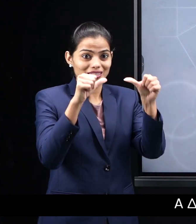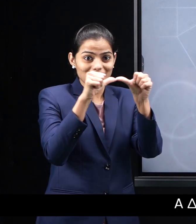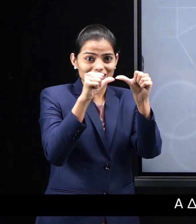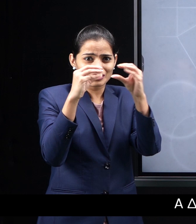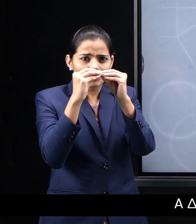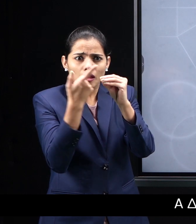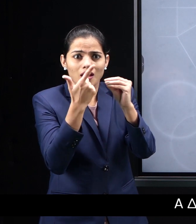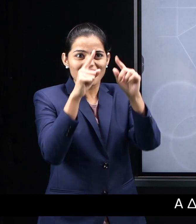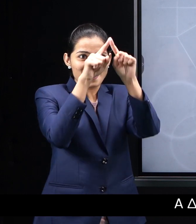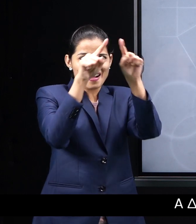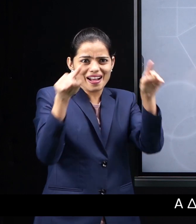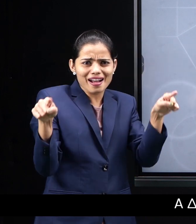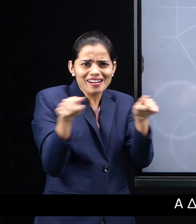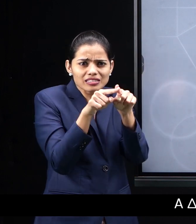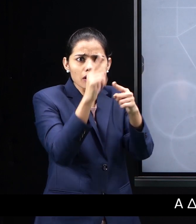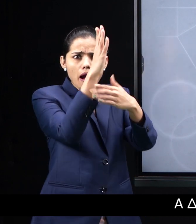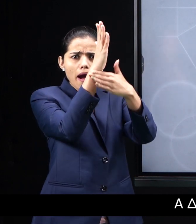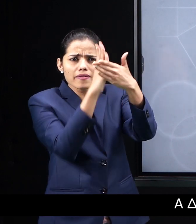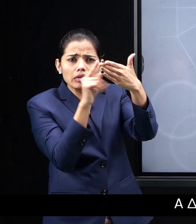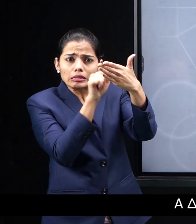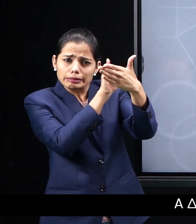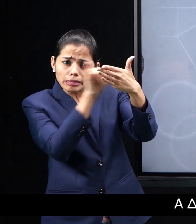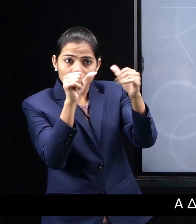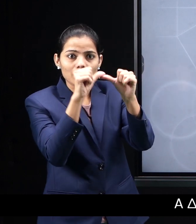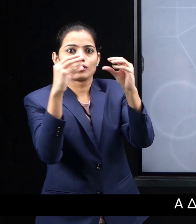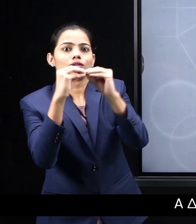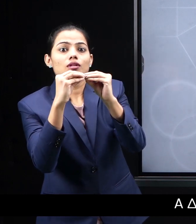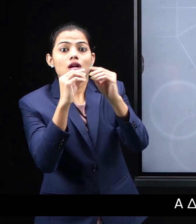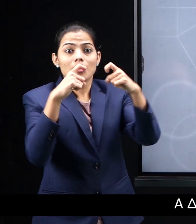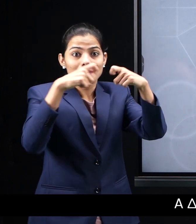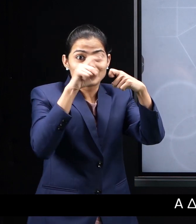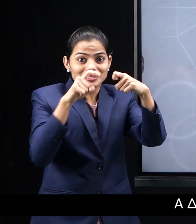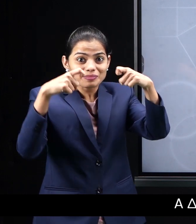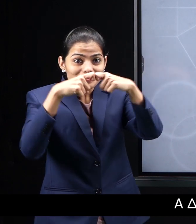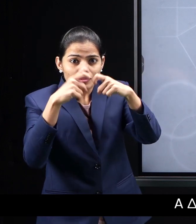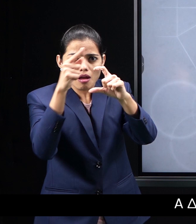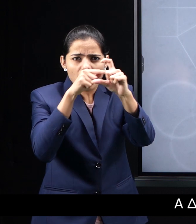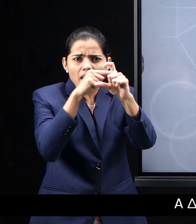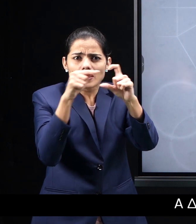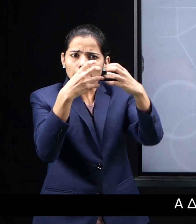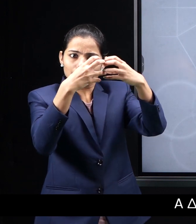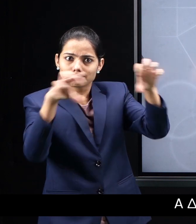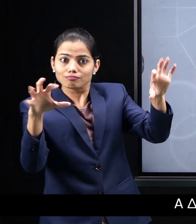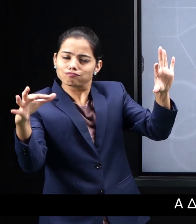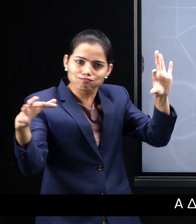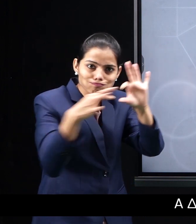A delta B is equal to x, x belongs to A minus B or x belongs to B minus